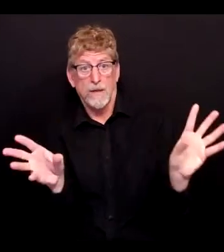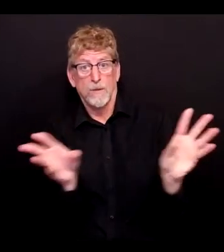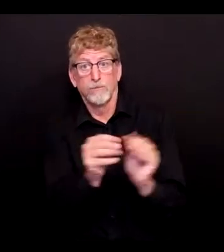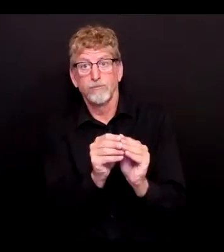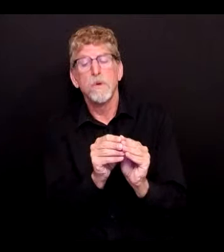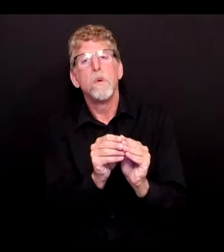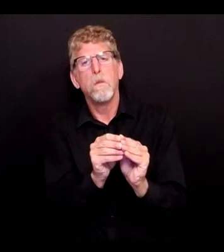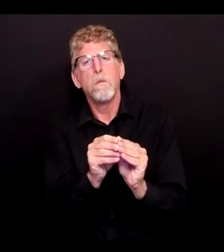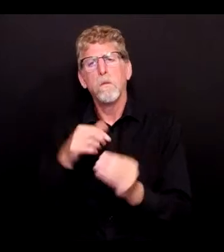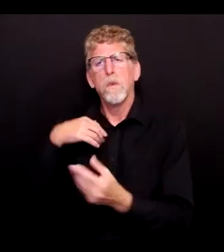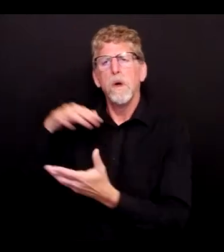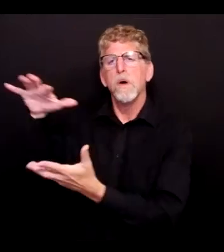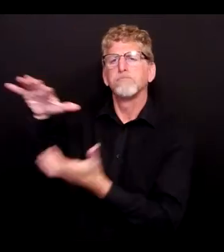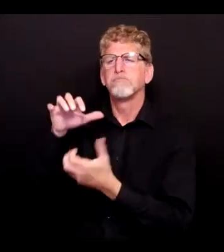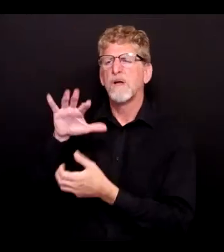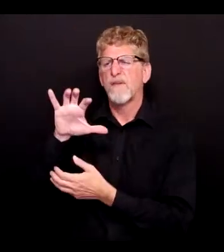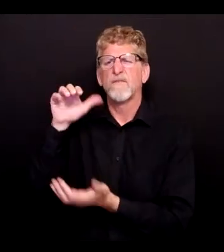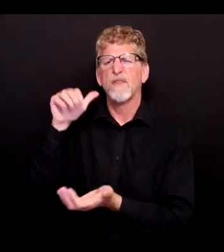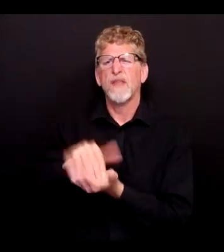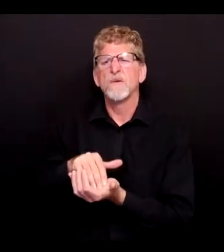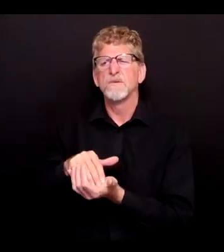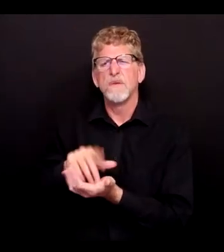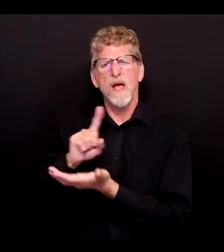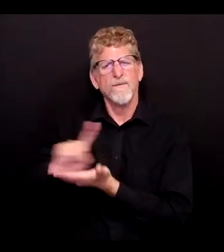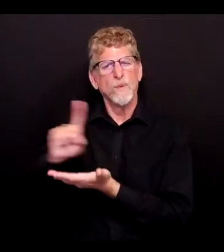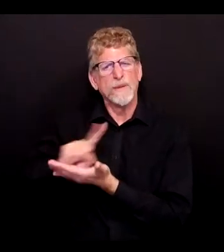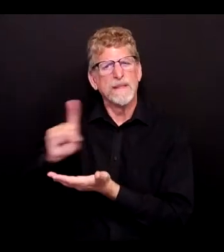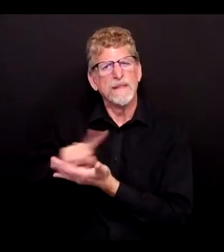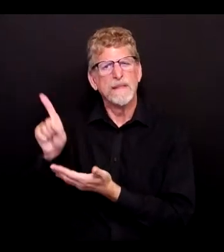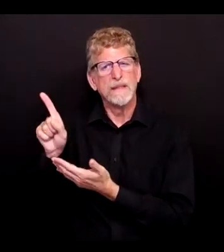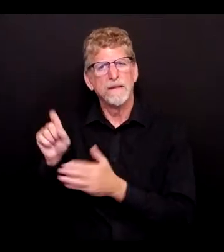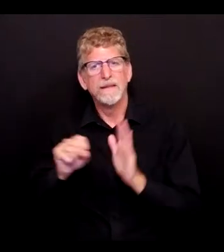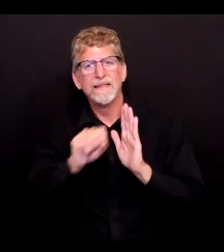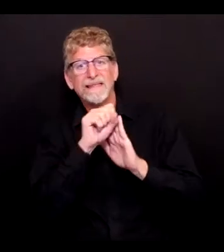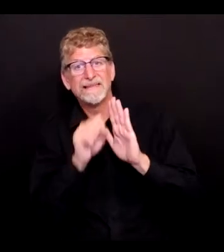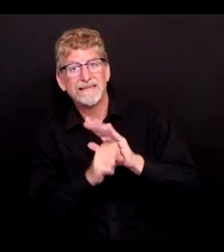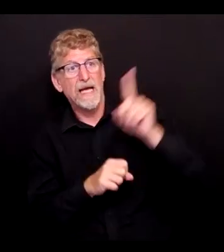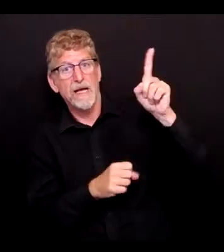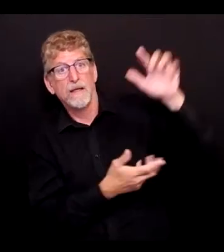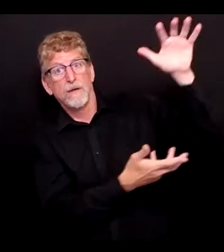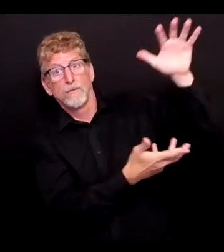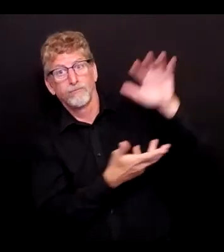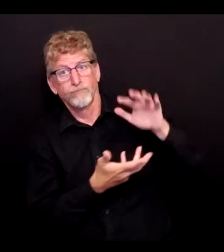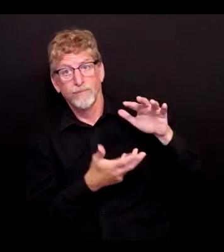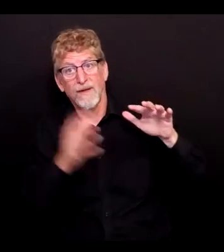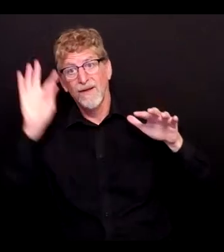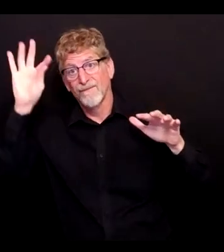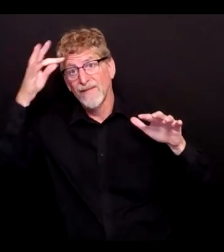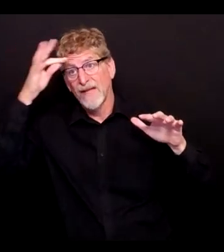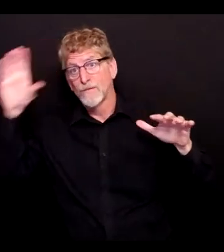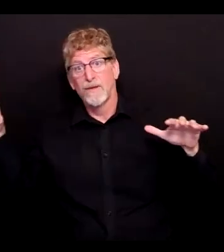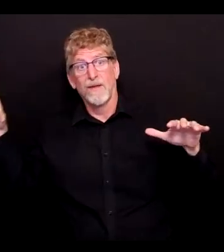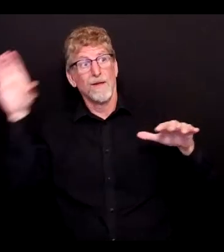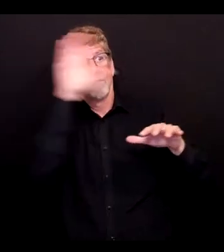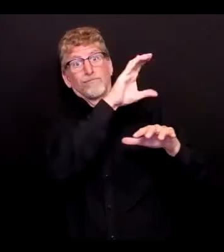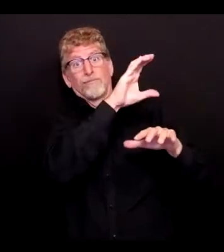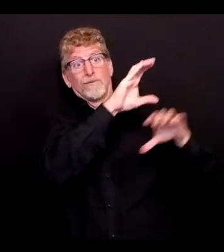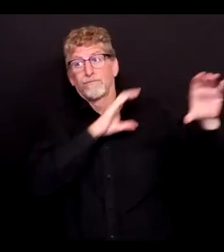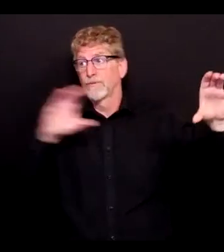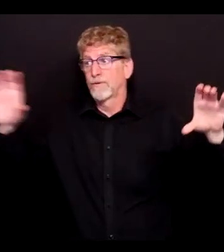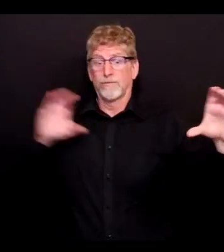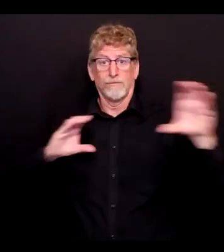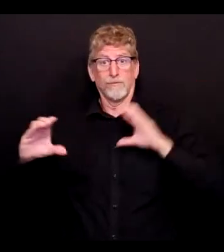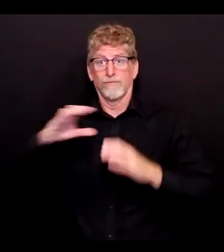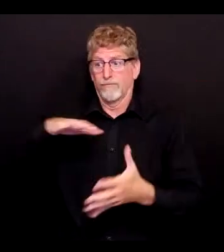the state gets, that the state allocates out, and what the federal government directly allocates to, for instance, that